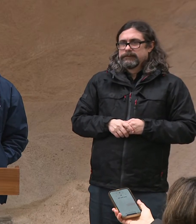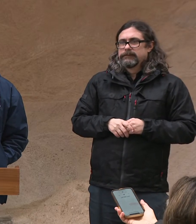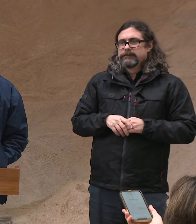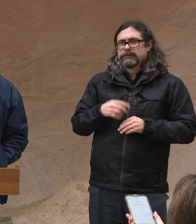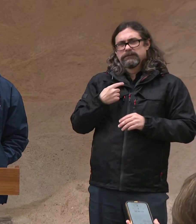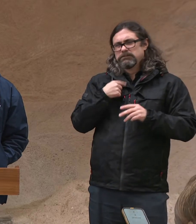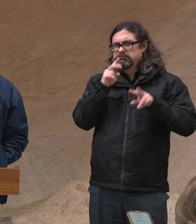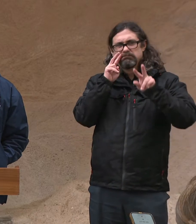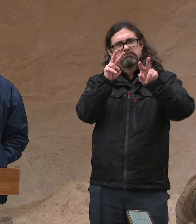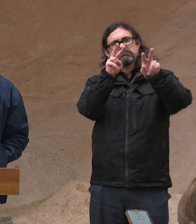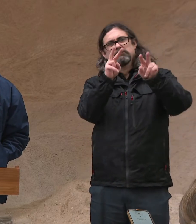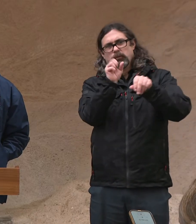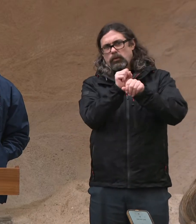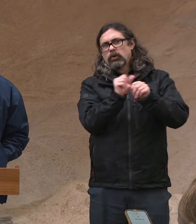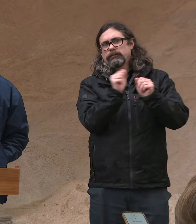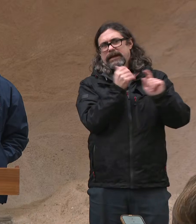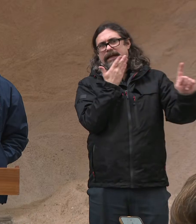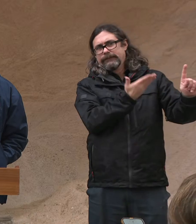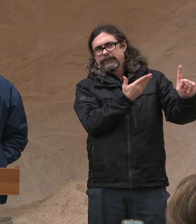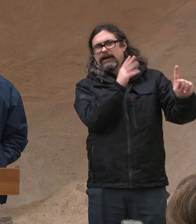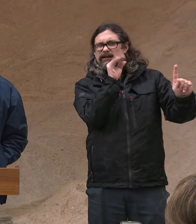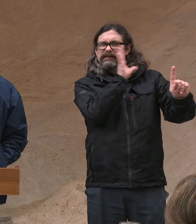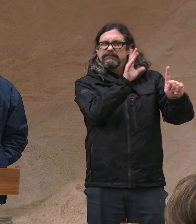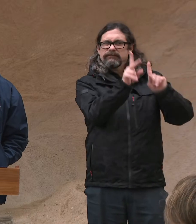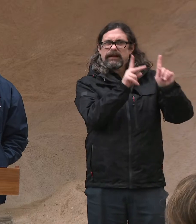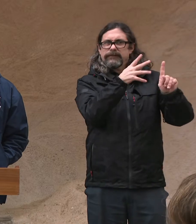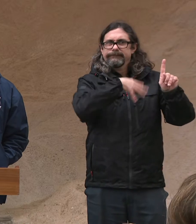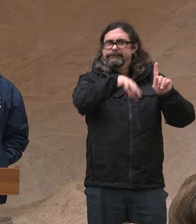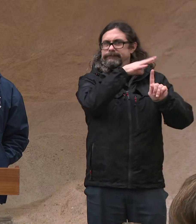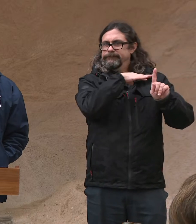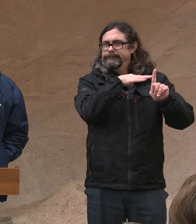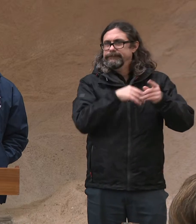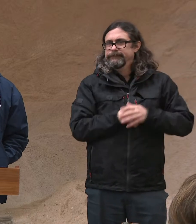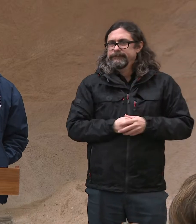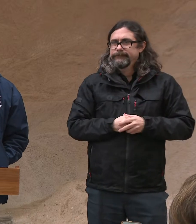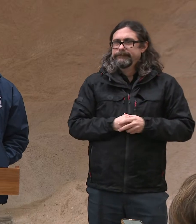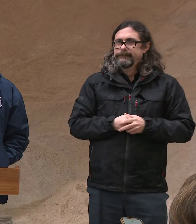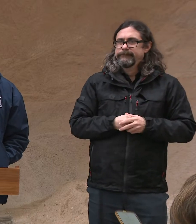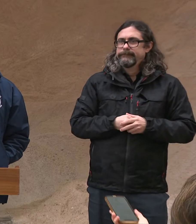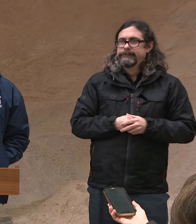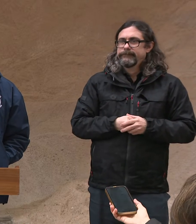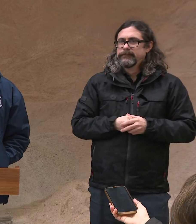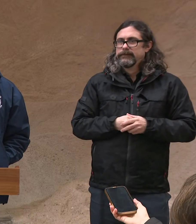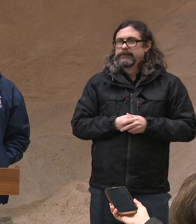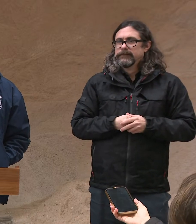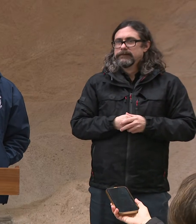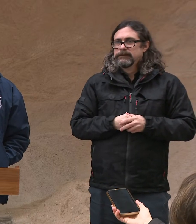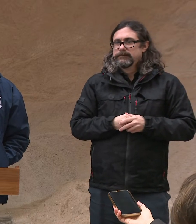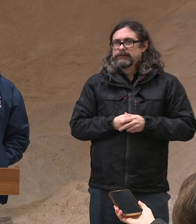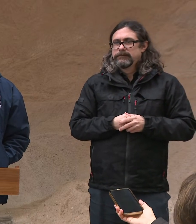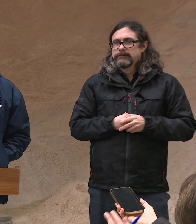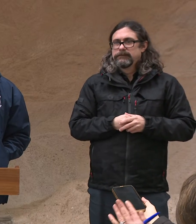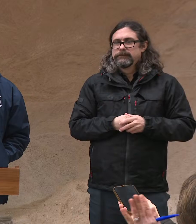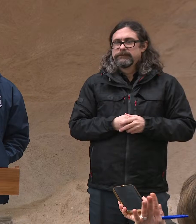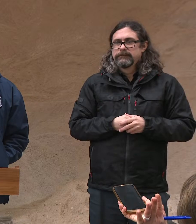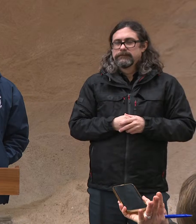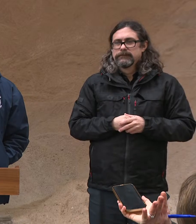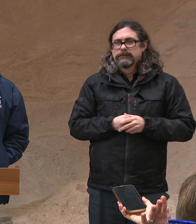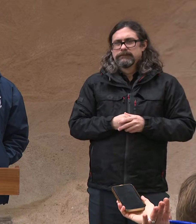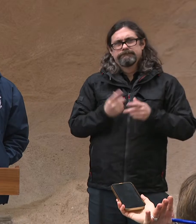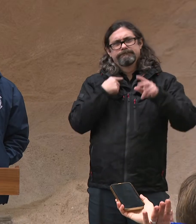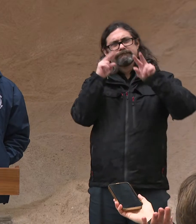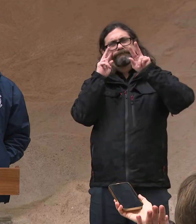to be appointed. I'm looking forward to that. I'm looking forward to ensuring that this city gets what it deserves. And so that was our